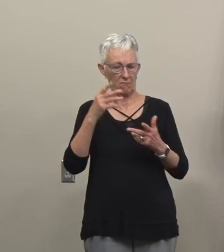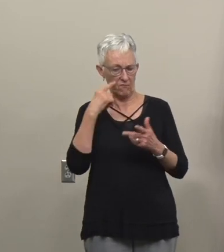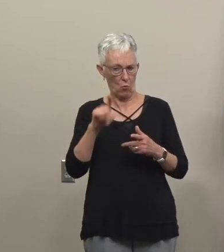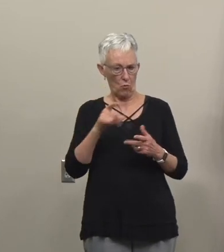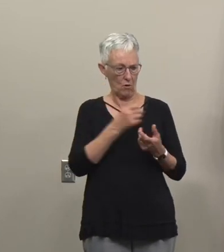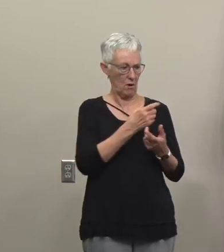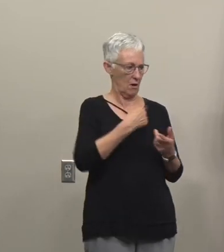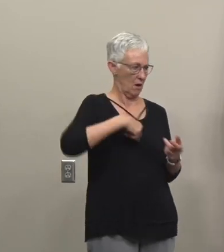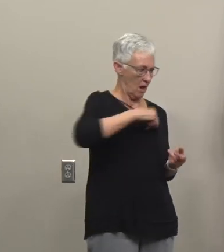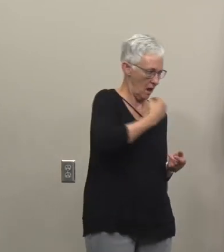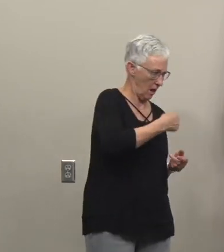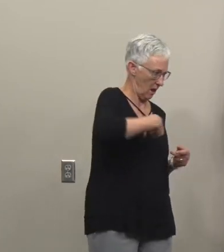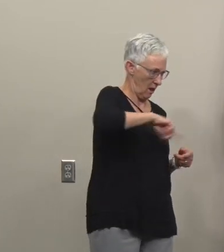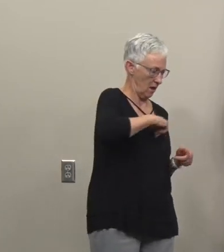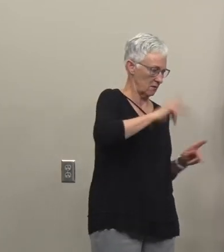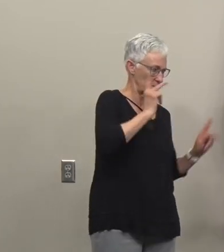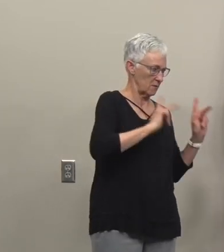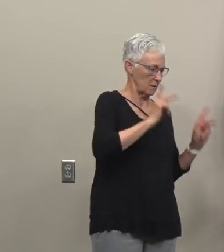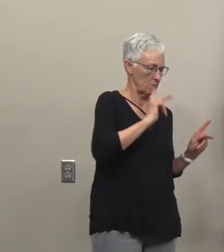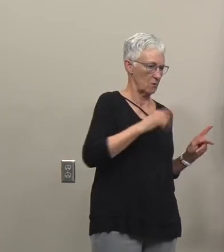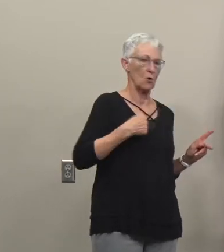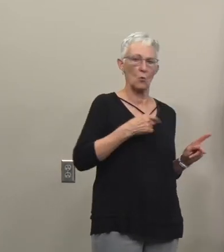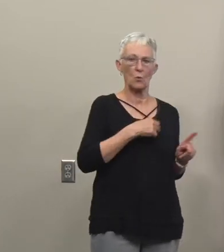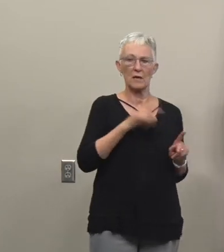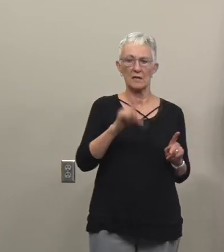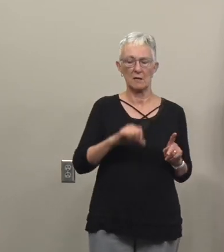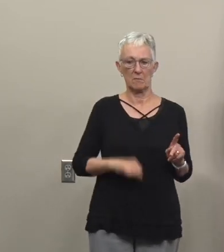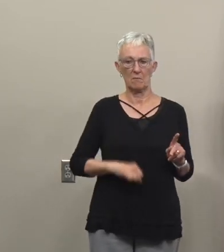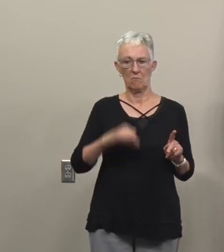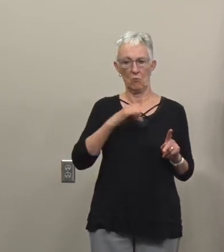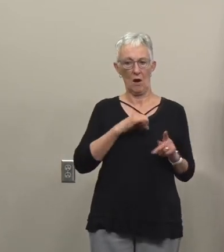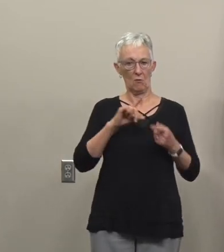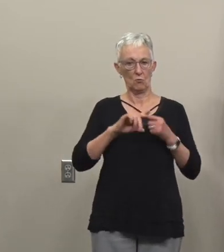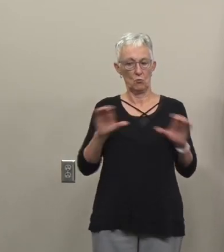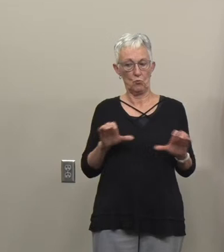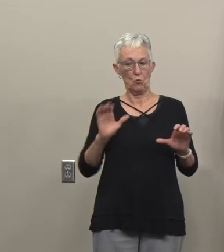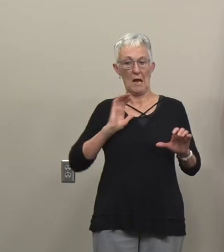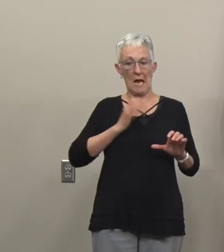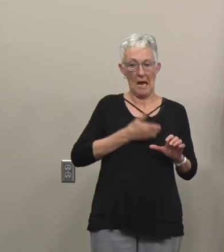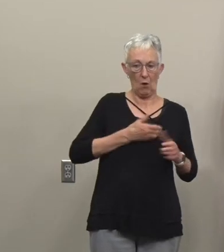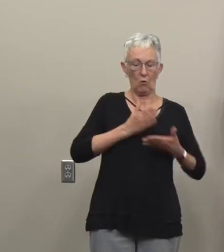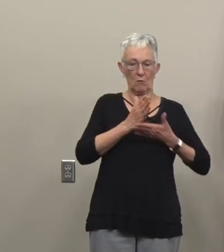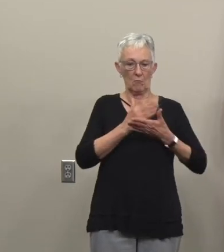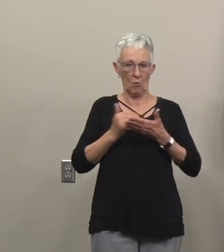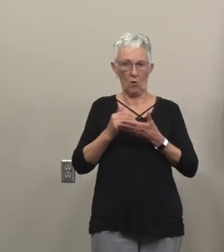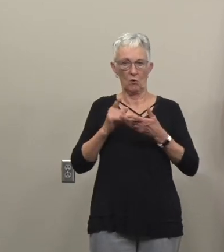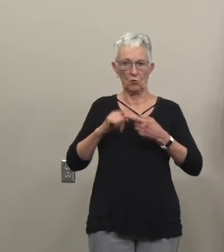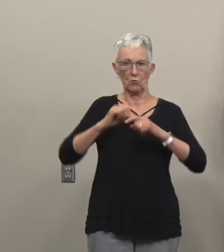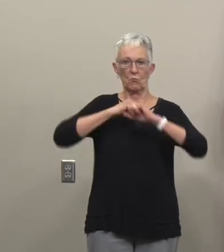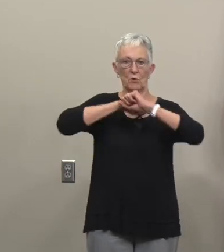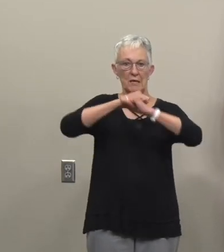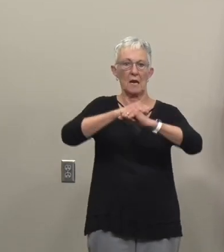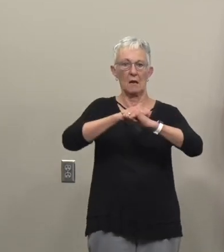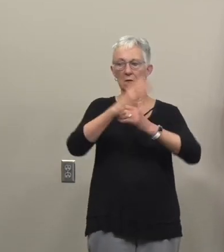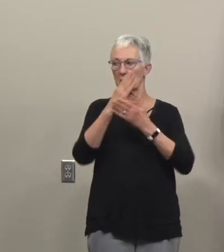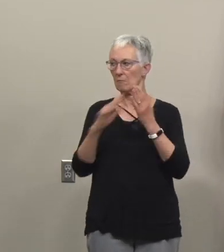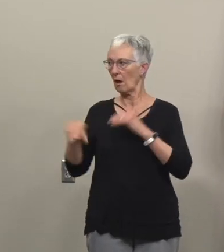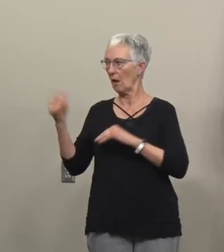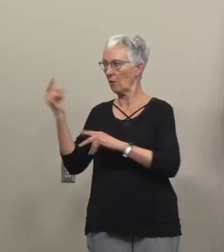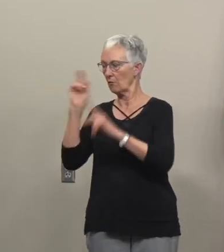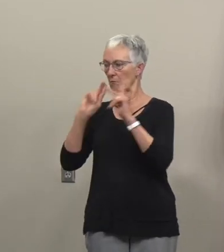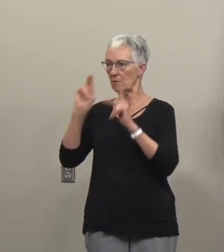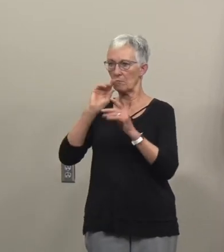put into context. We can feel proud when we do our small part to protect the lives of those in our community, that we are honoring